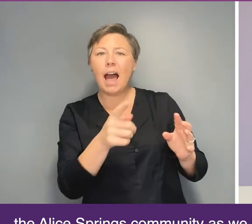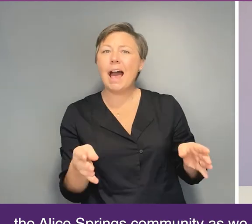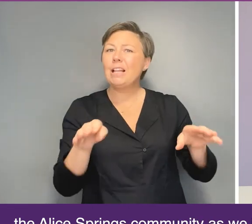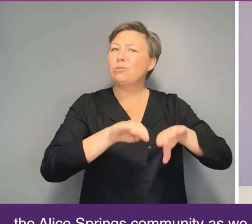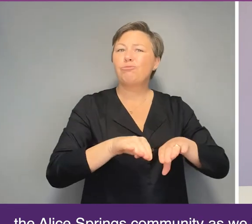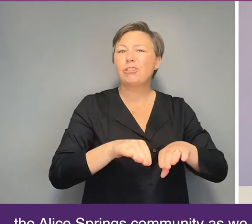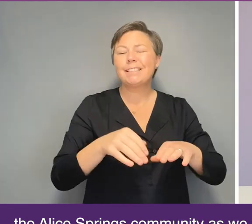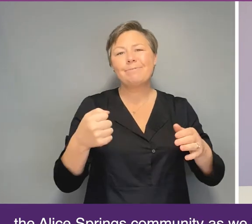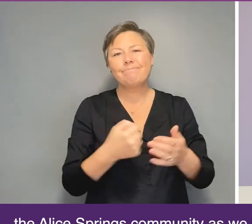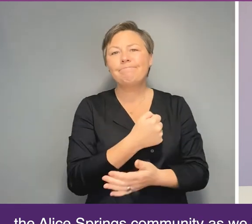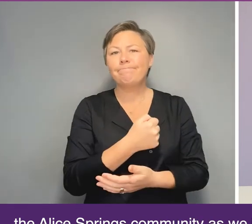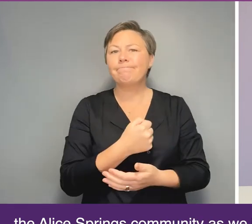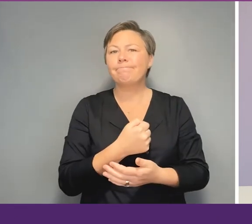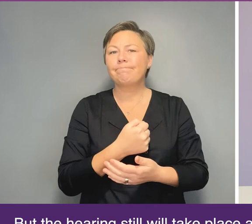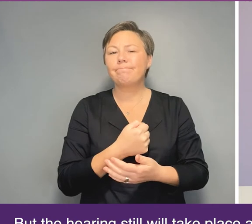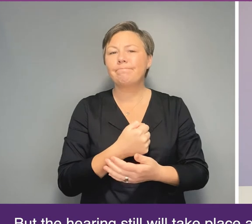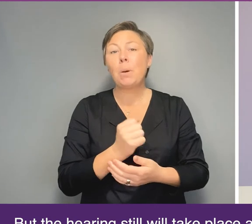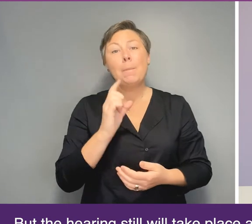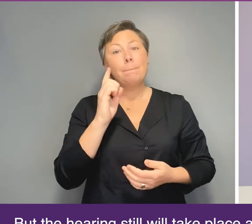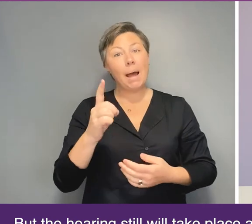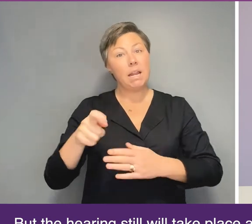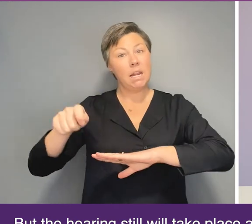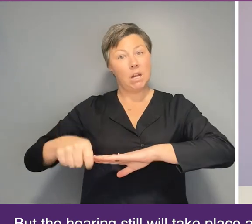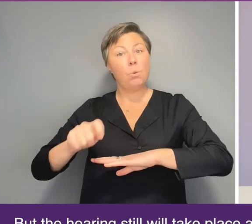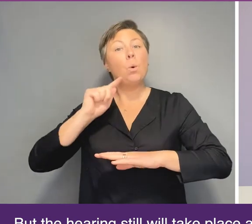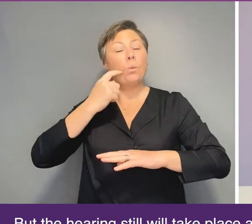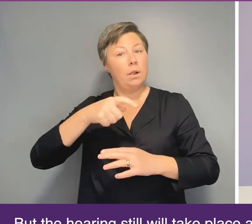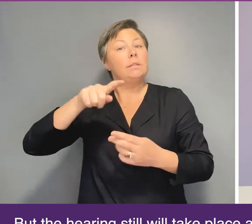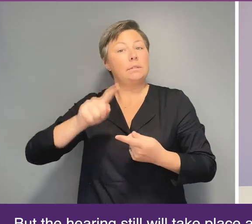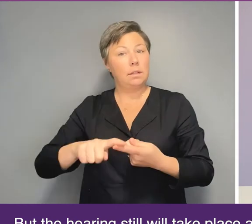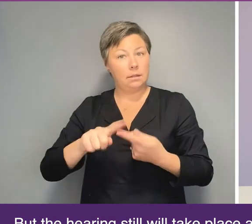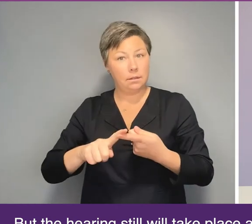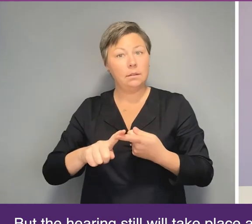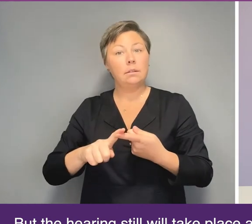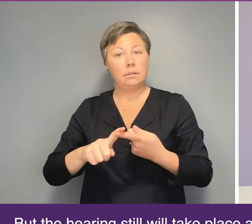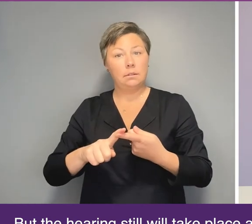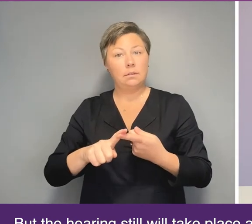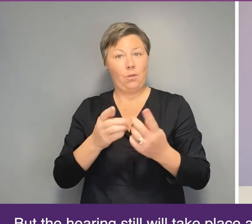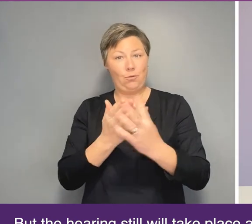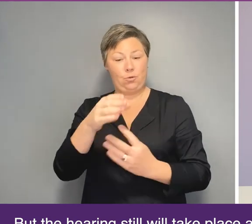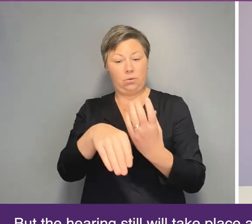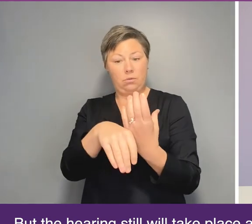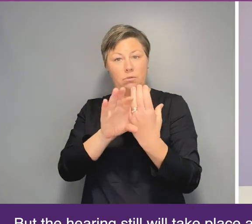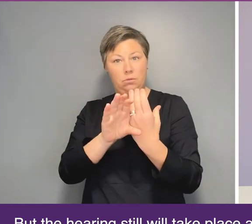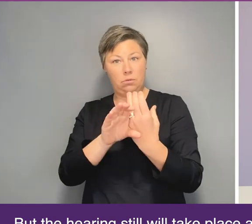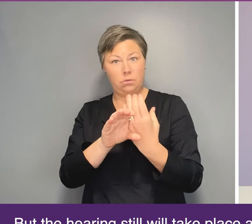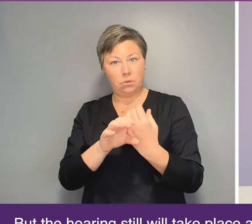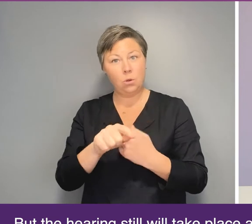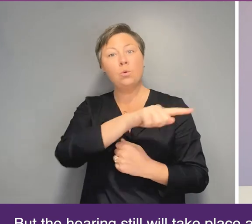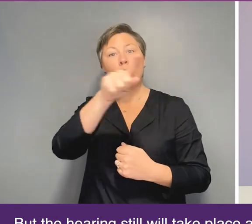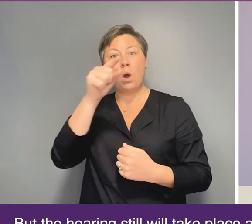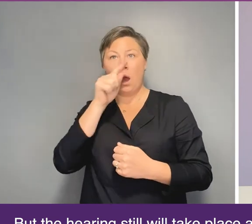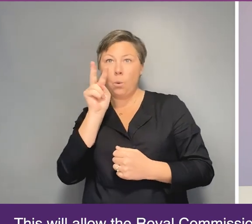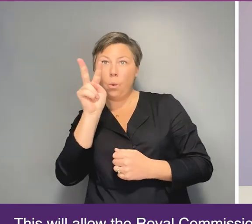community as we have planned, but the hearing still will take place and everybody who is interested will be able to follow it